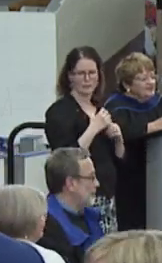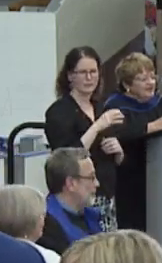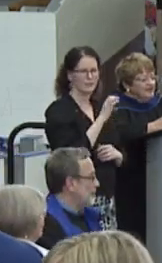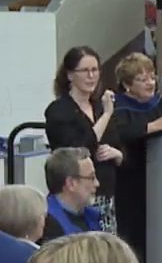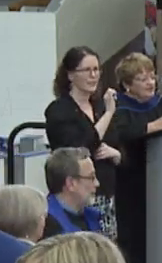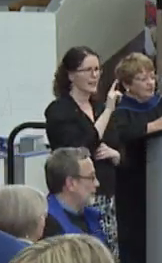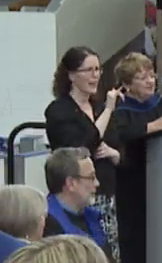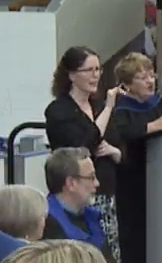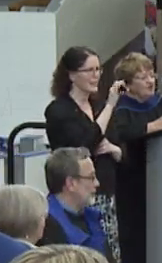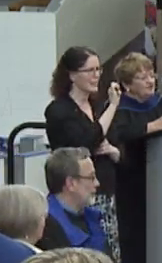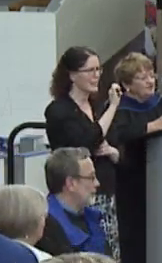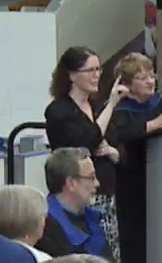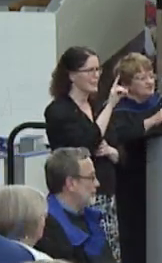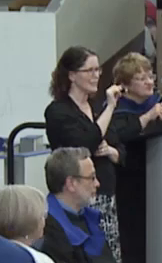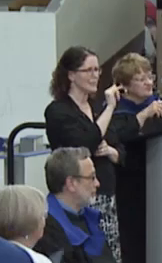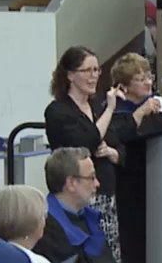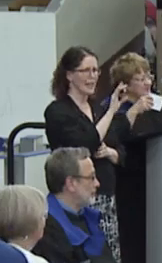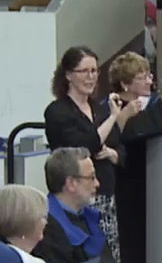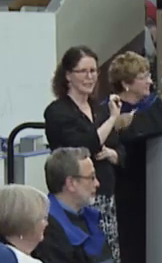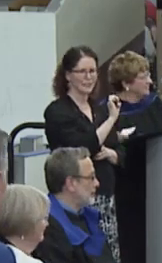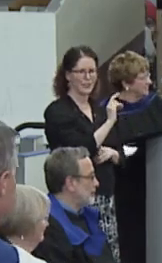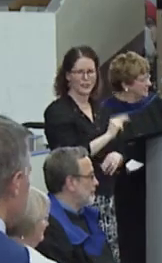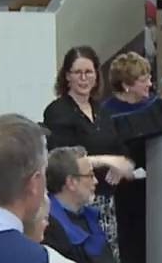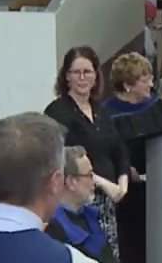Ellie Day with honors.